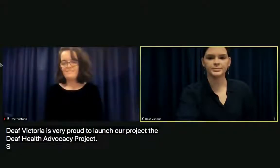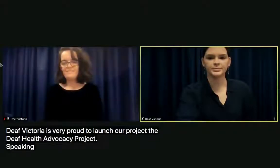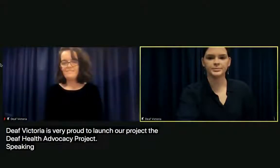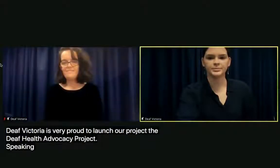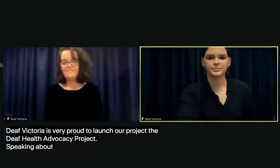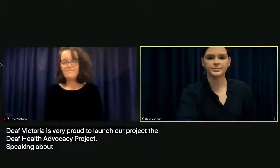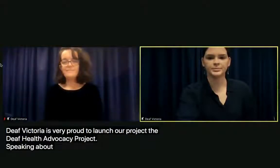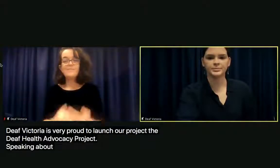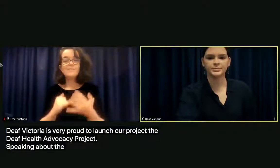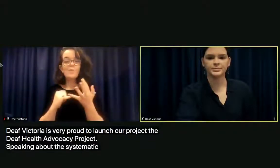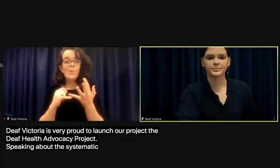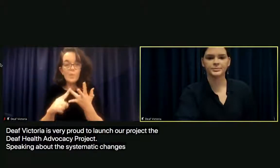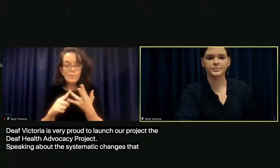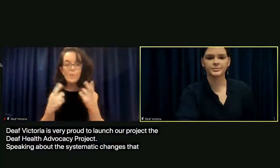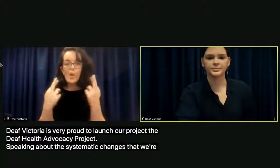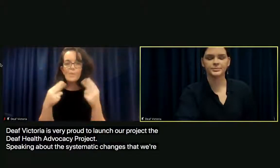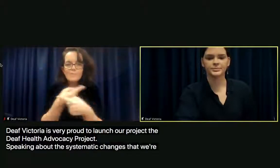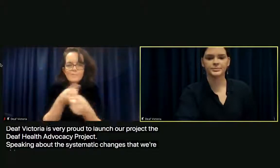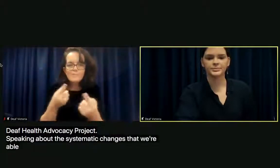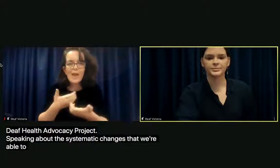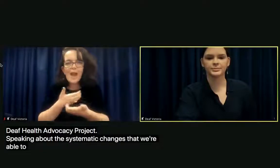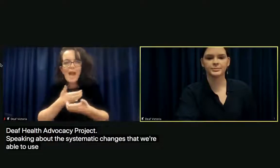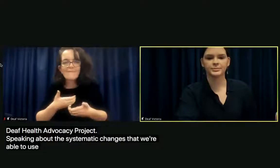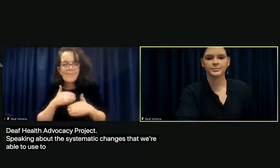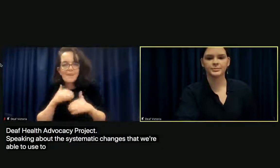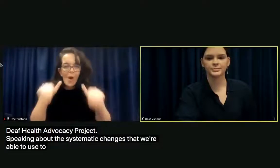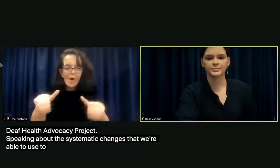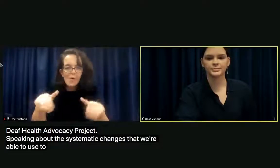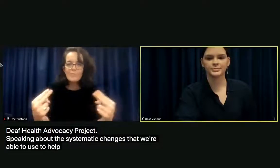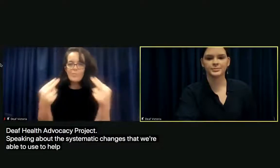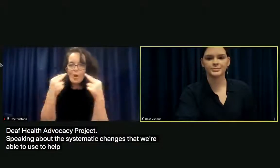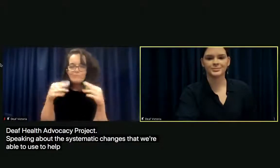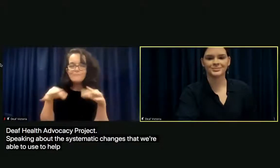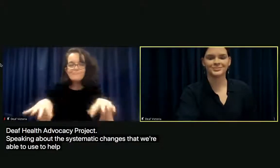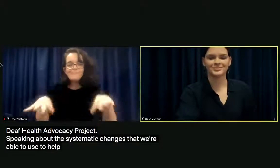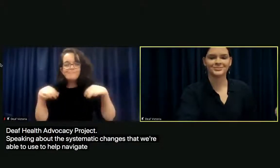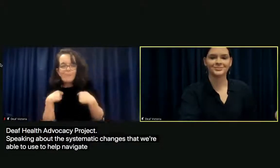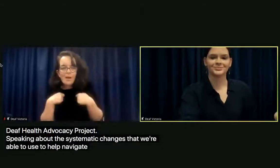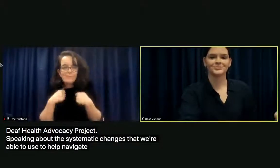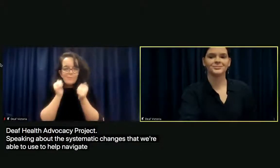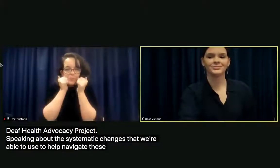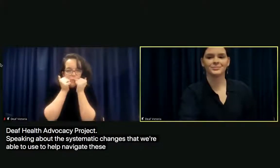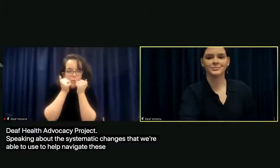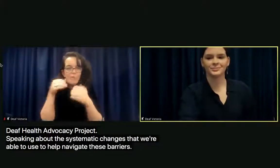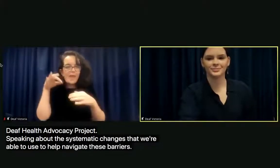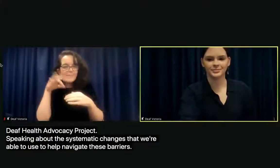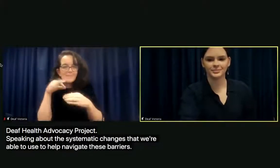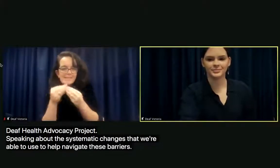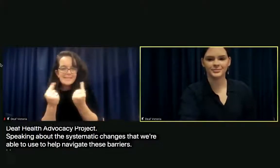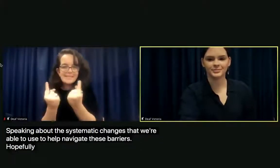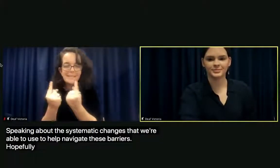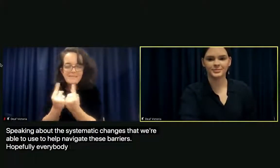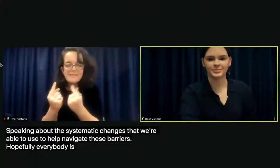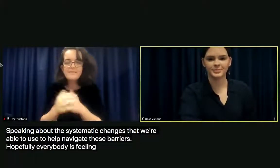help navigate these barriers. So, hopefully everybody is feeling comfortable, rugged up at home, nice cup of